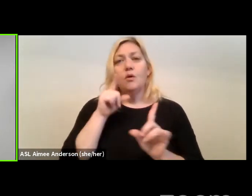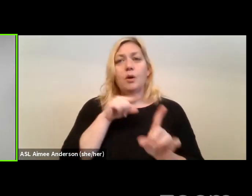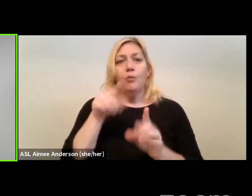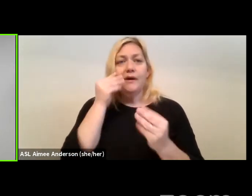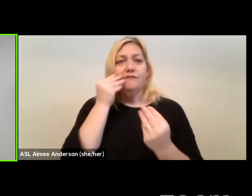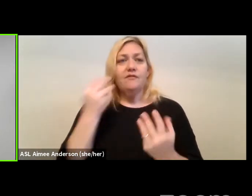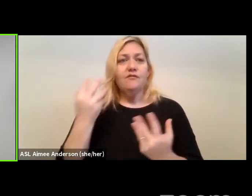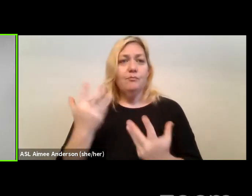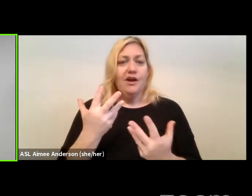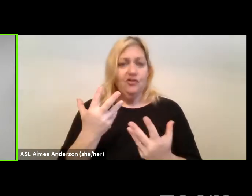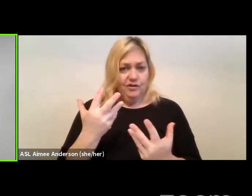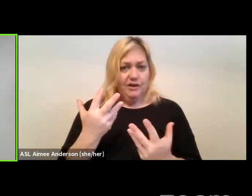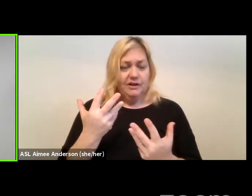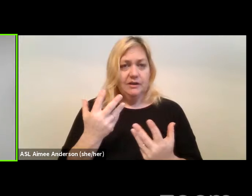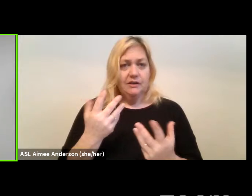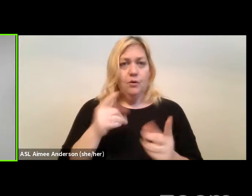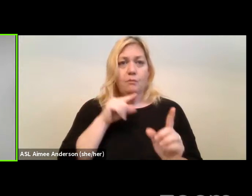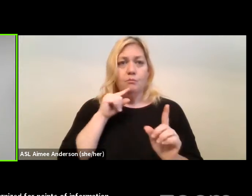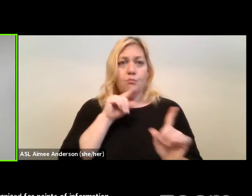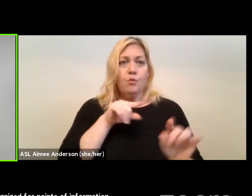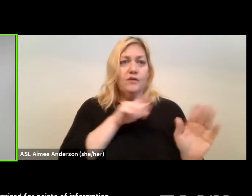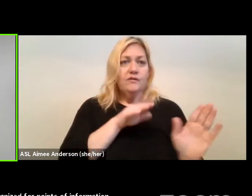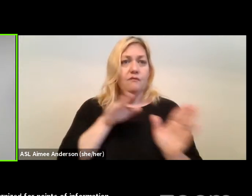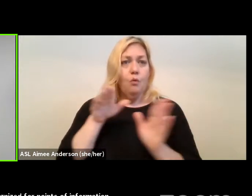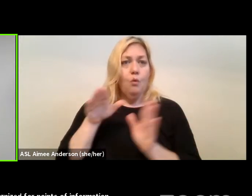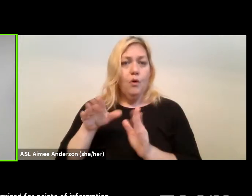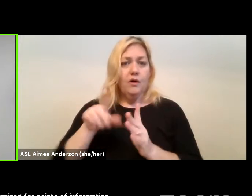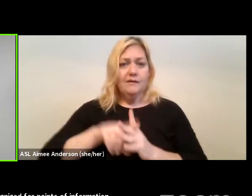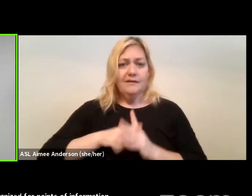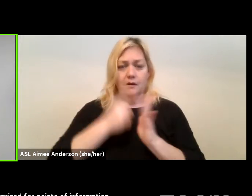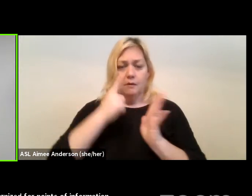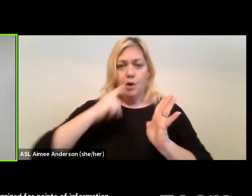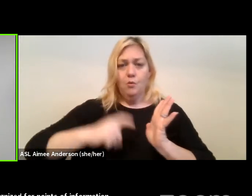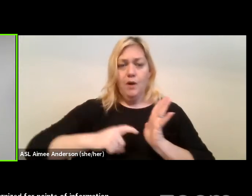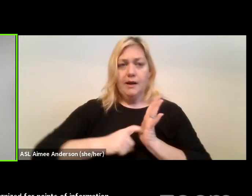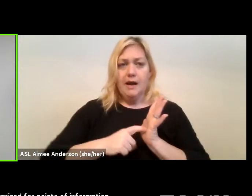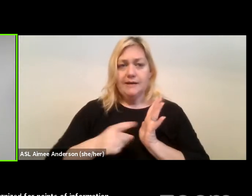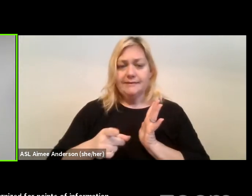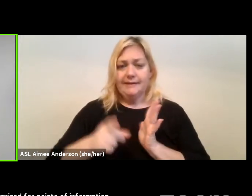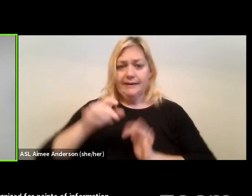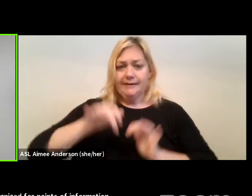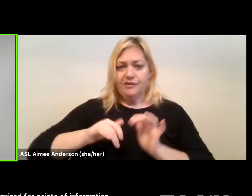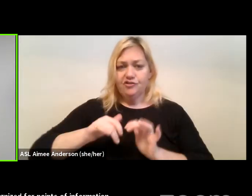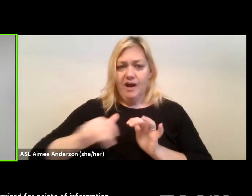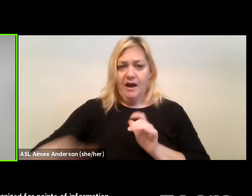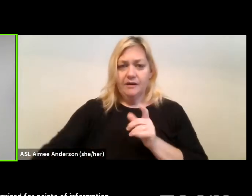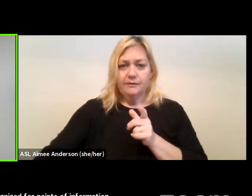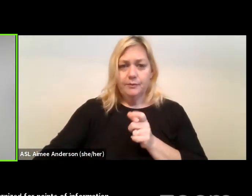information and points of order. I'll start by recognizing Deanna